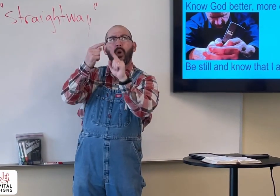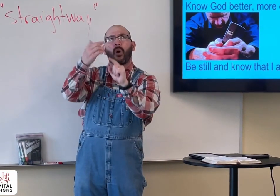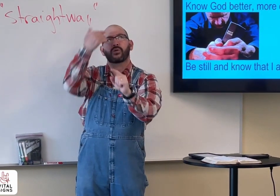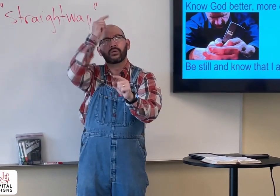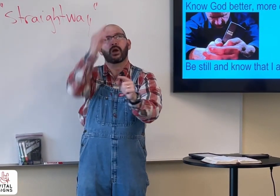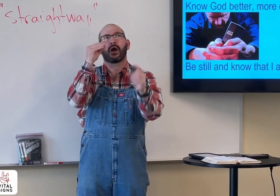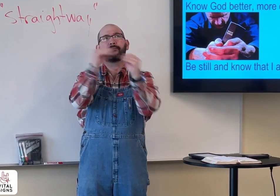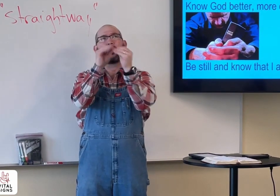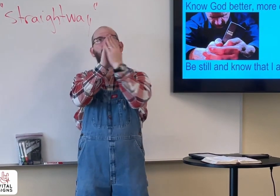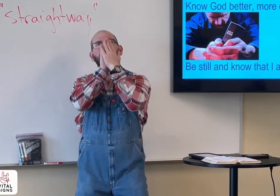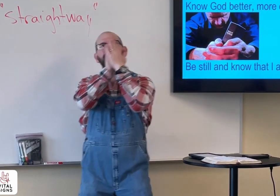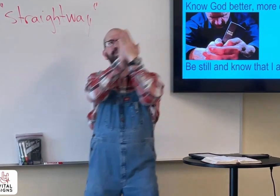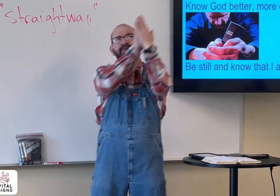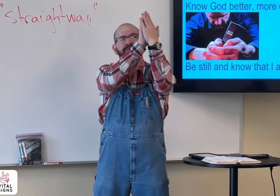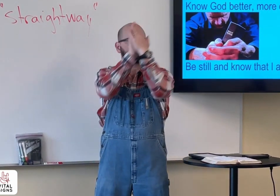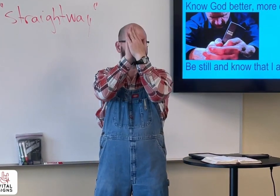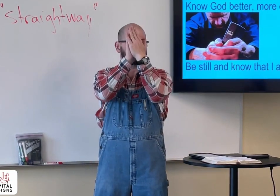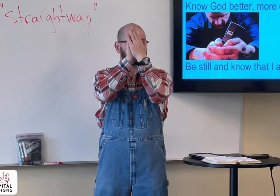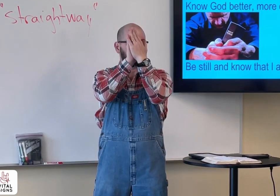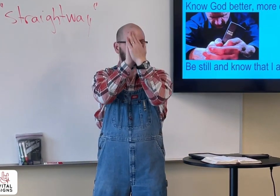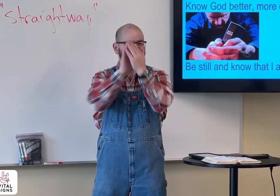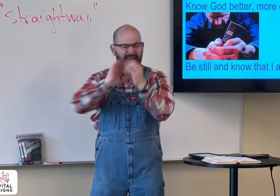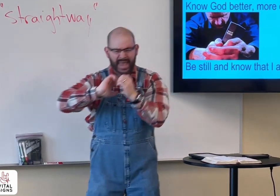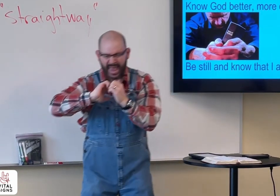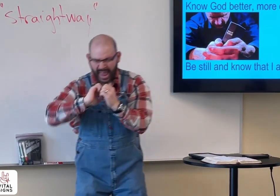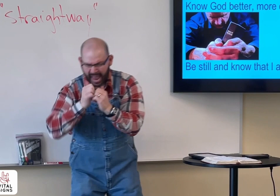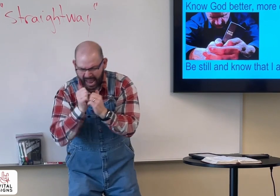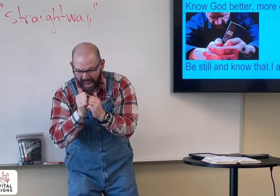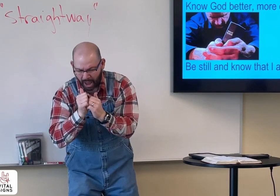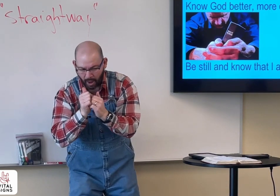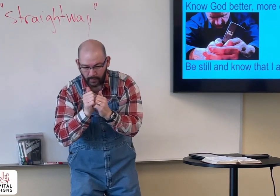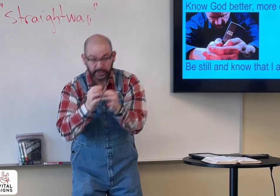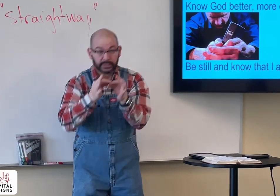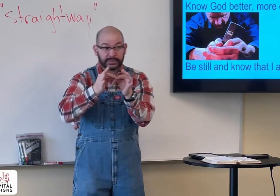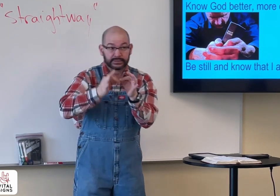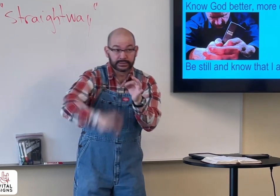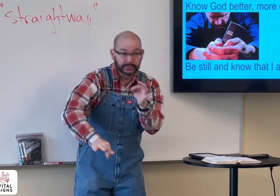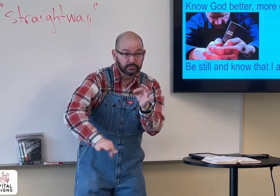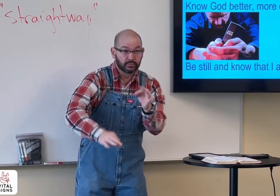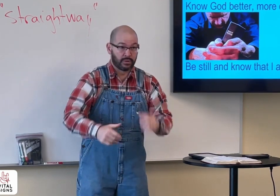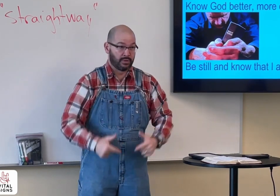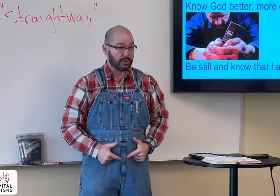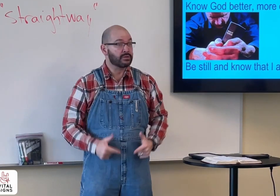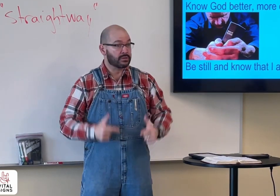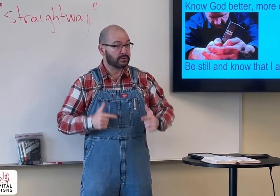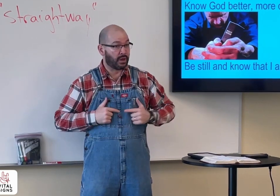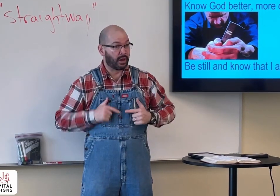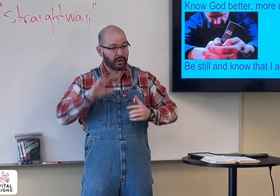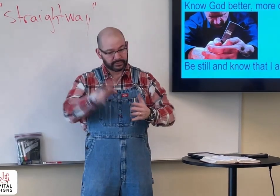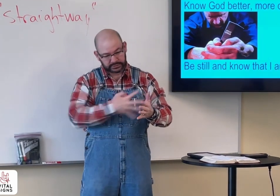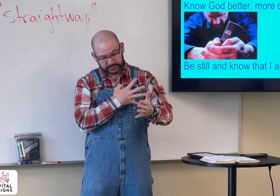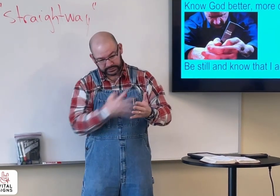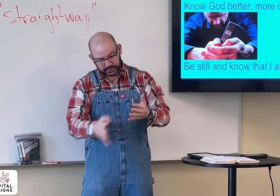The goal is a more close relationship with Him. How? To have a simple